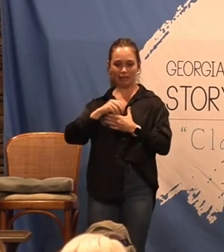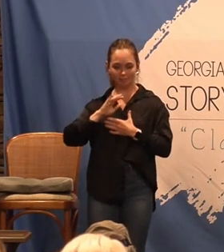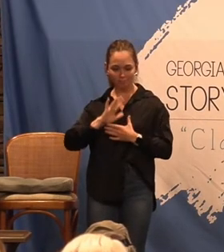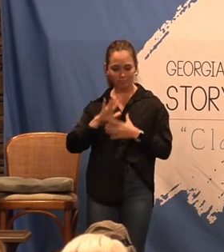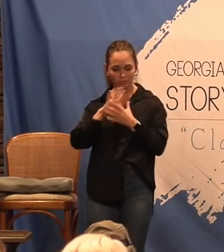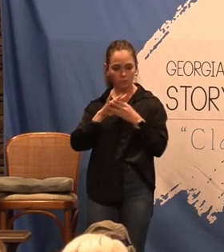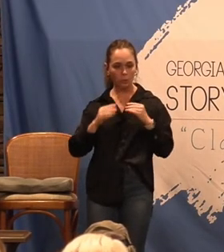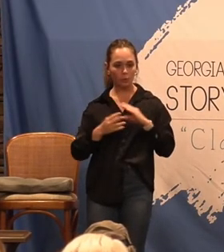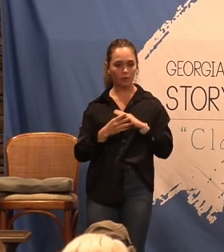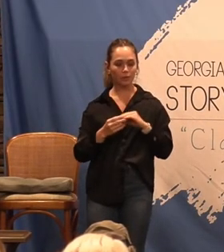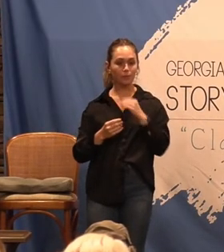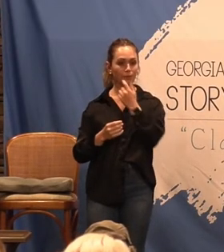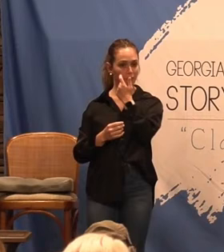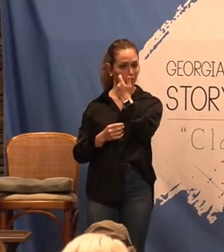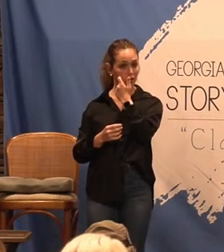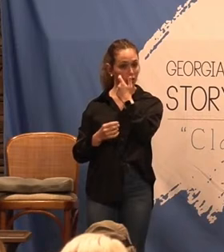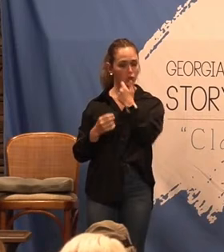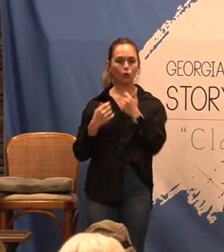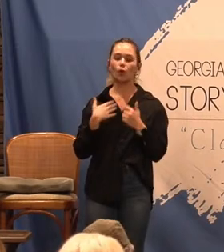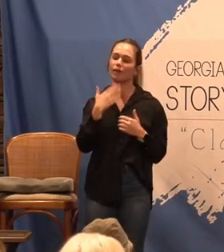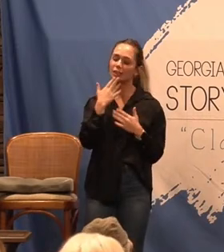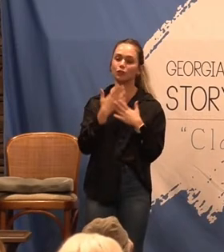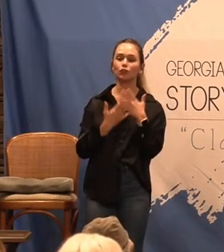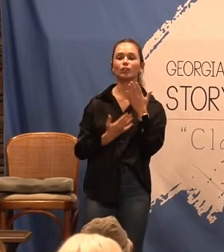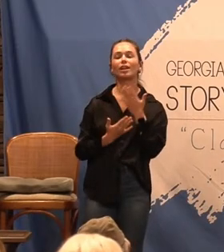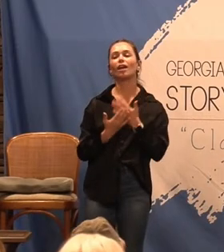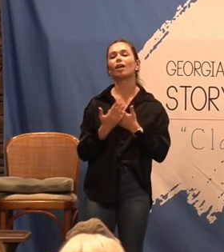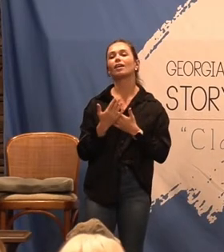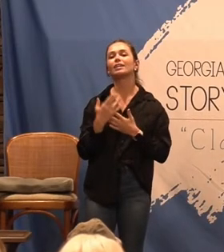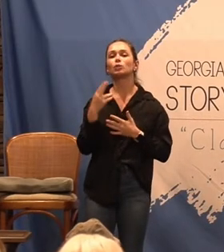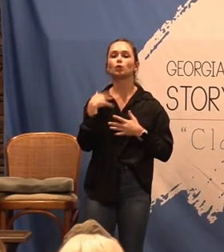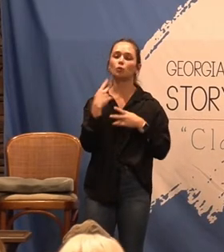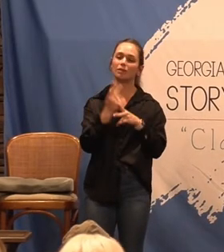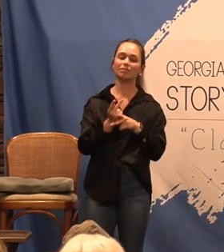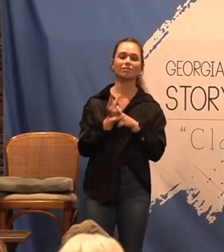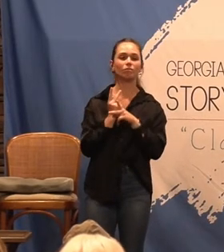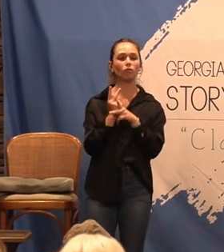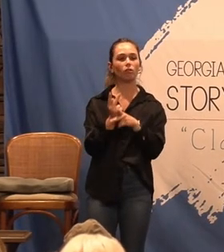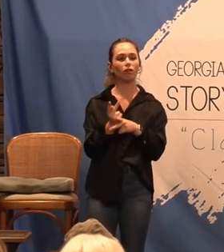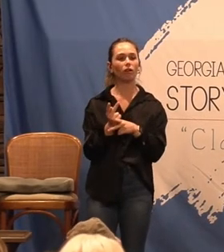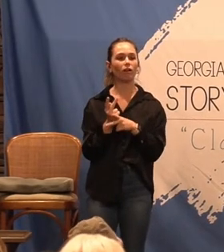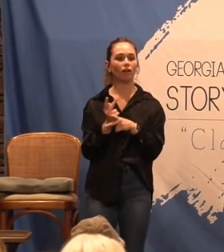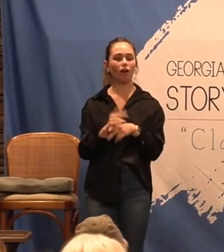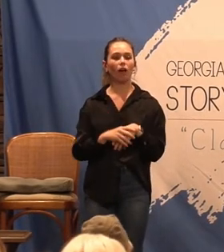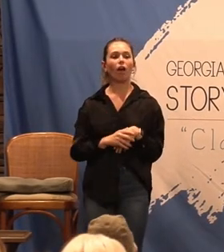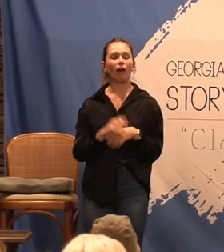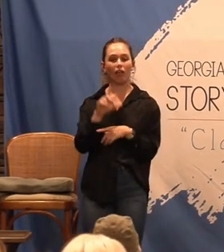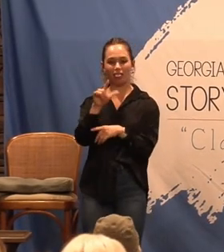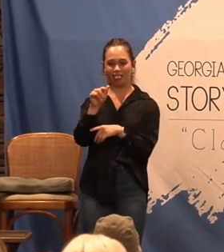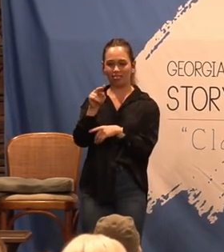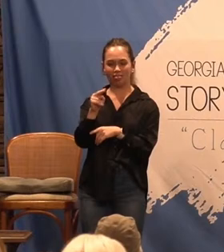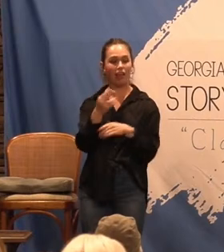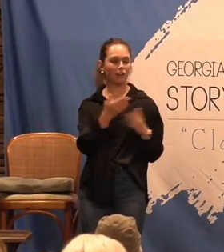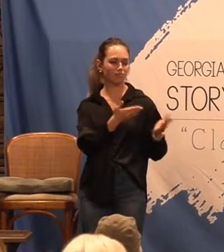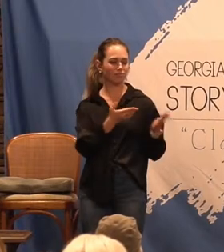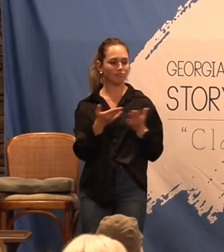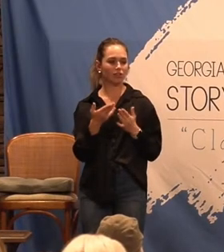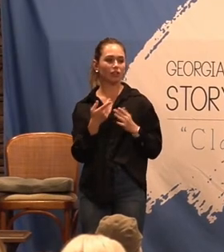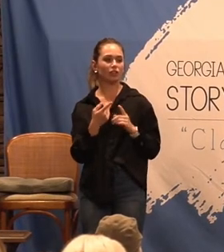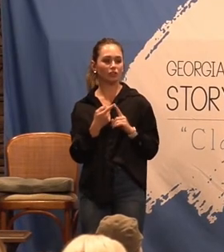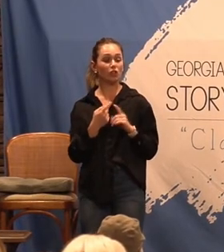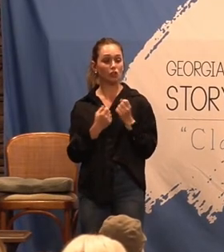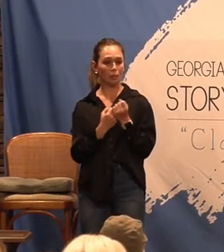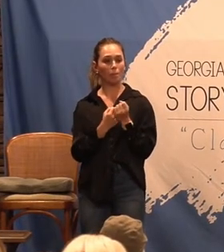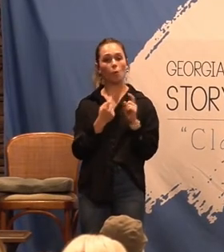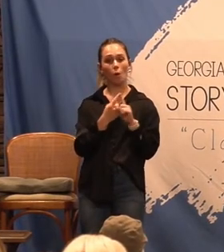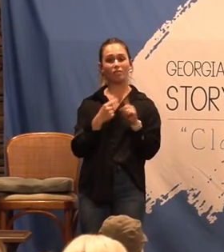his stories, you are in good hands and you are being cared for. Len Cabral is brought to us by